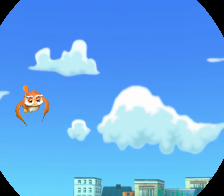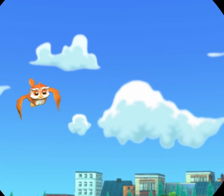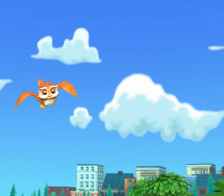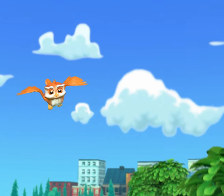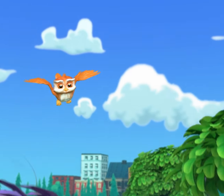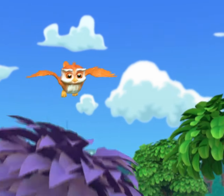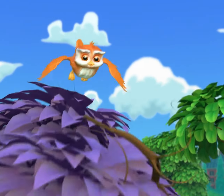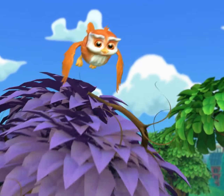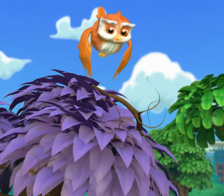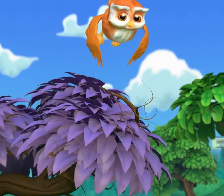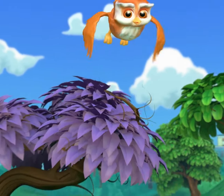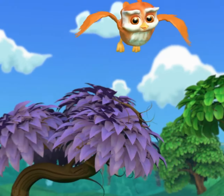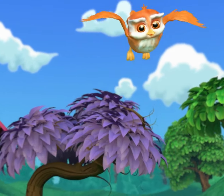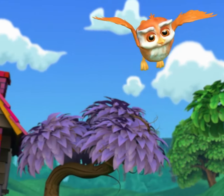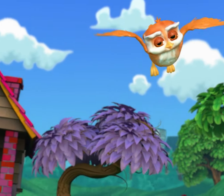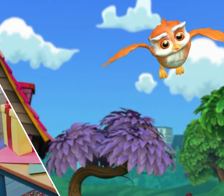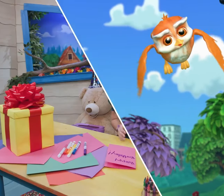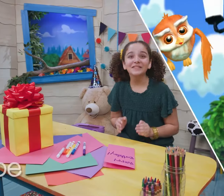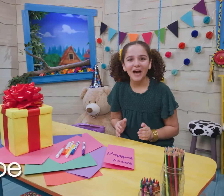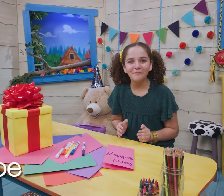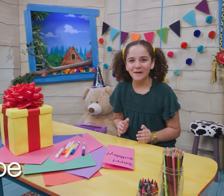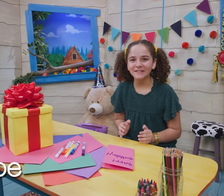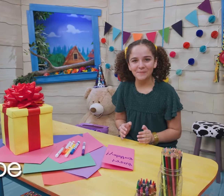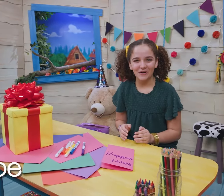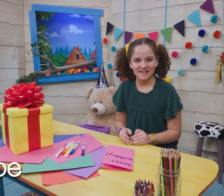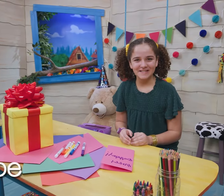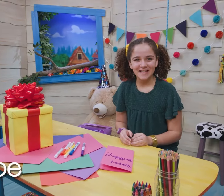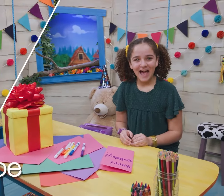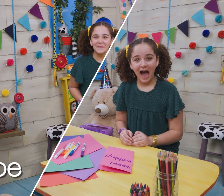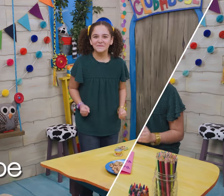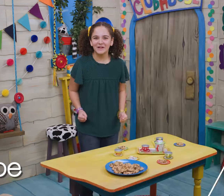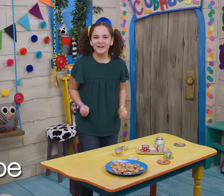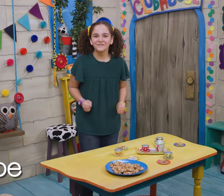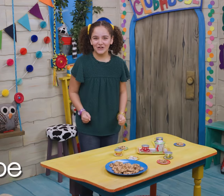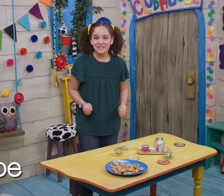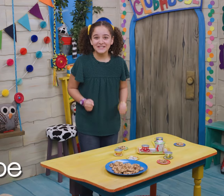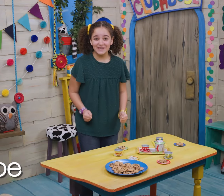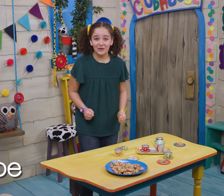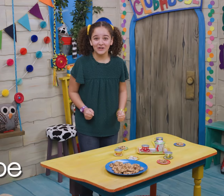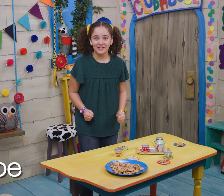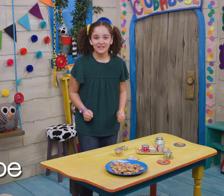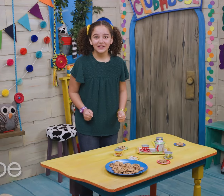like you know what time it is it's time to hear a St Story full of